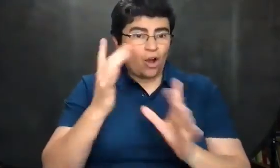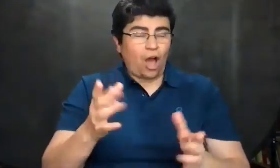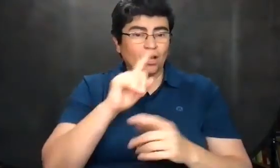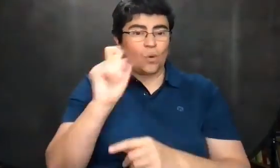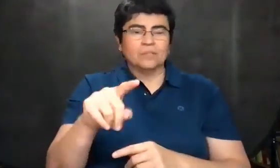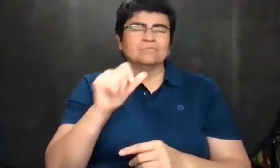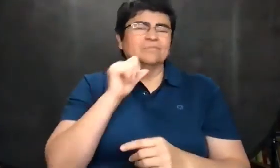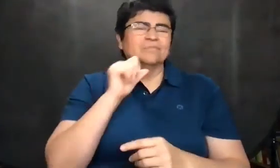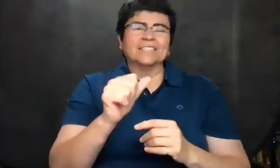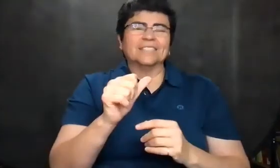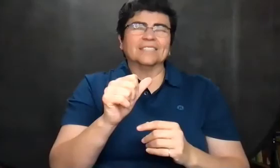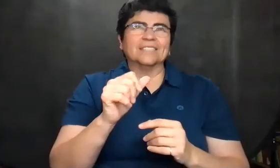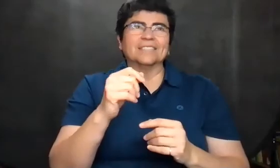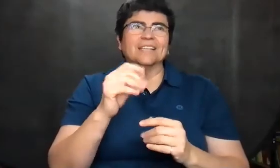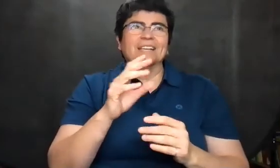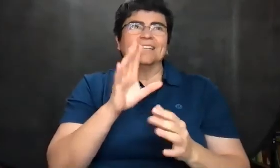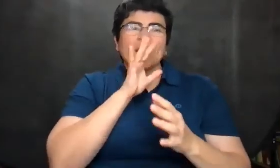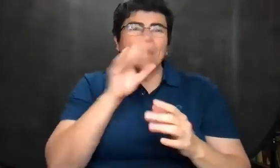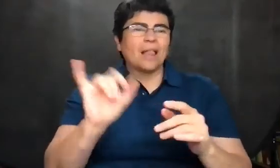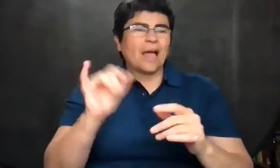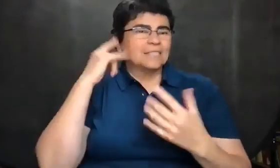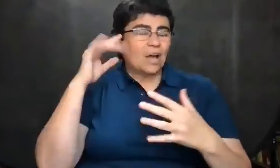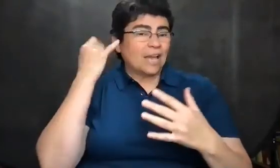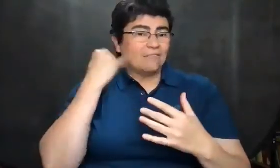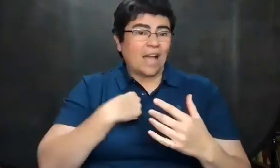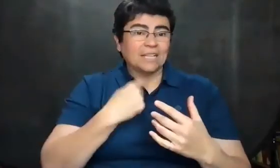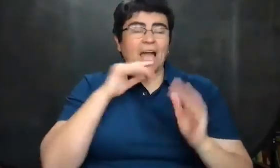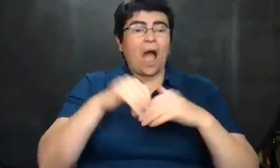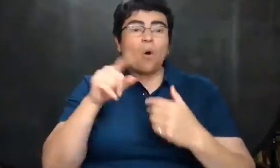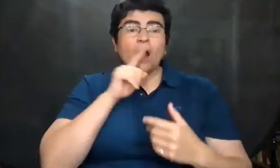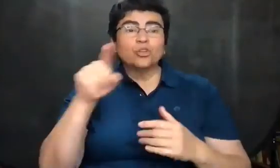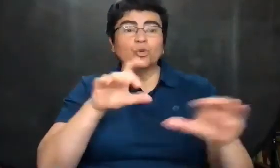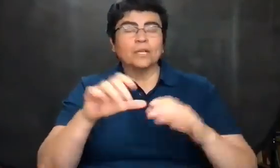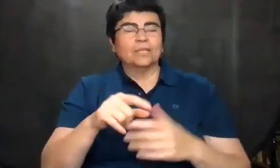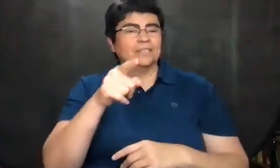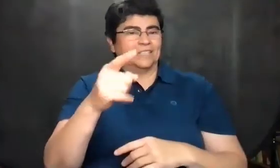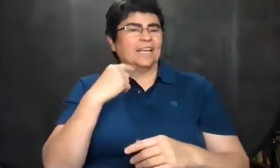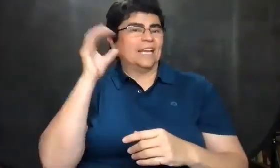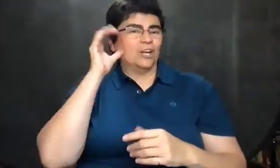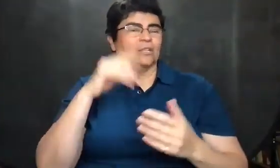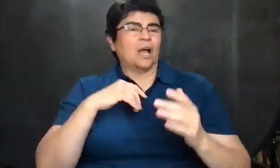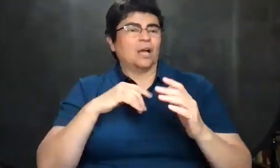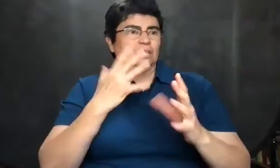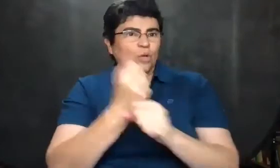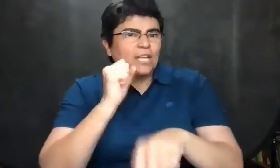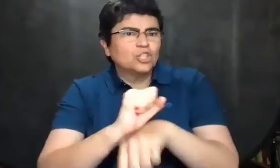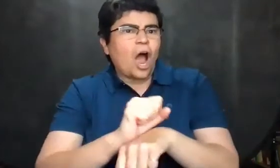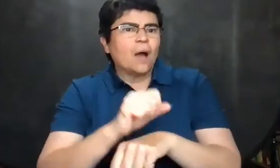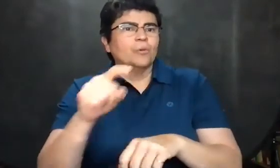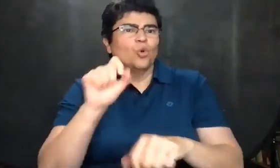out the way it sounds. Like if I said, how are you doing? What he hears is, did you get a job? Are you working? What's going on? Where are you living?